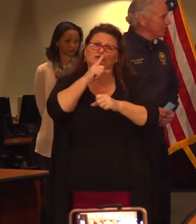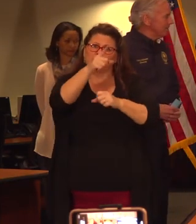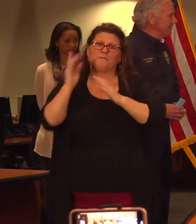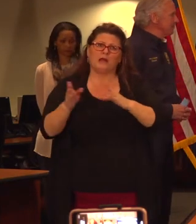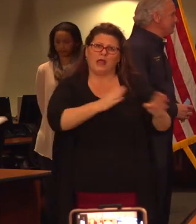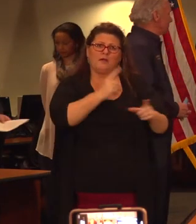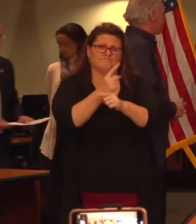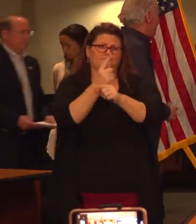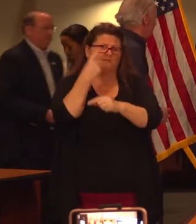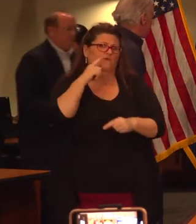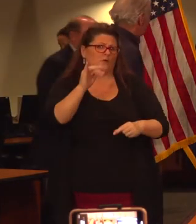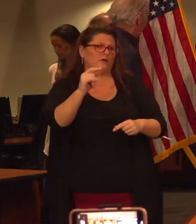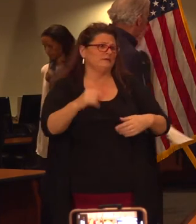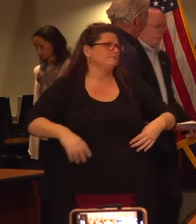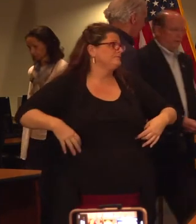Director Stinson.